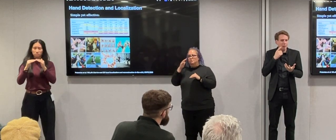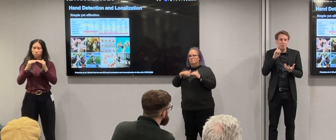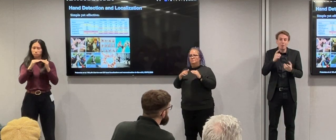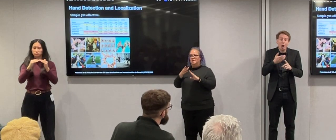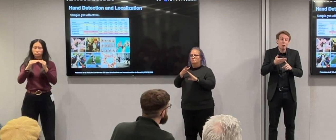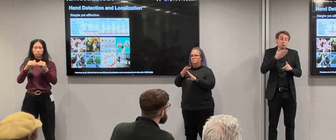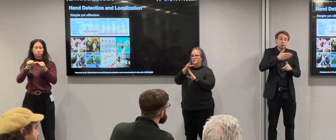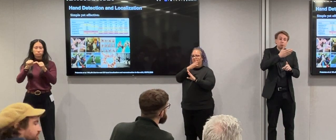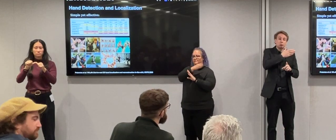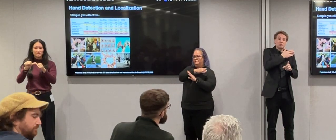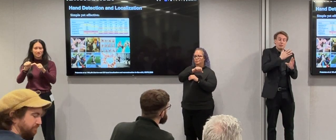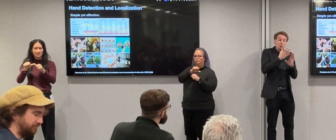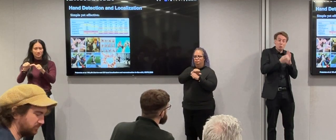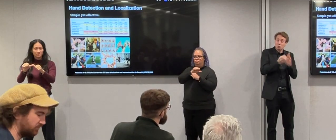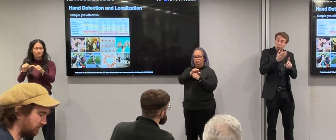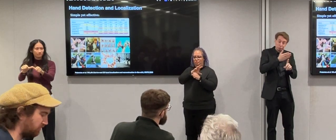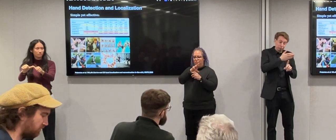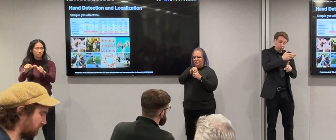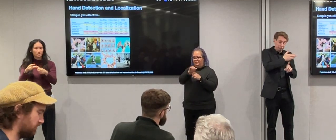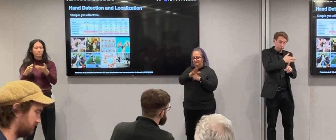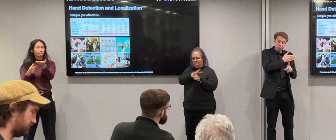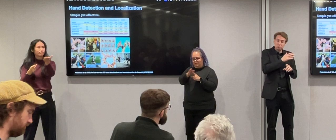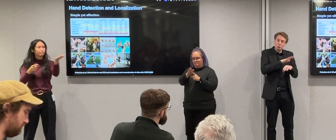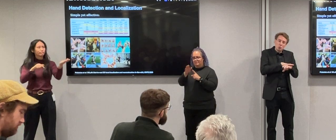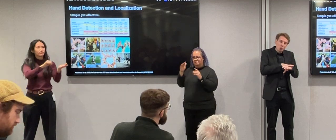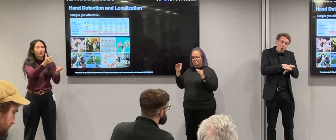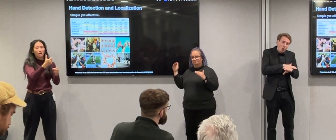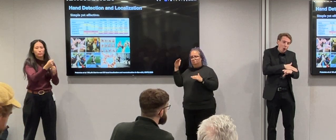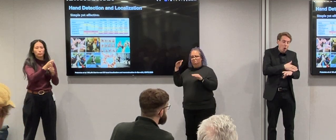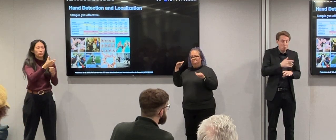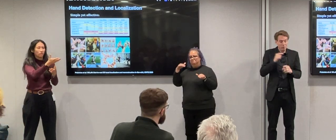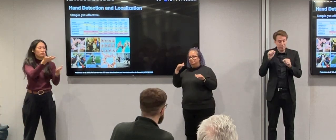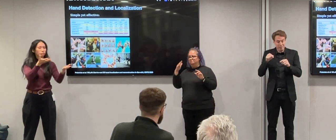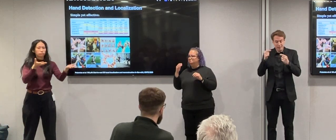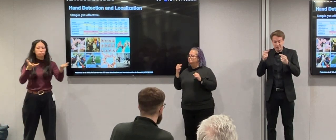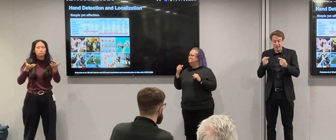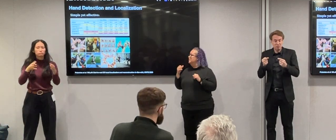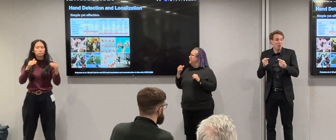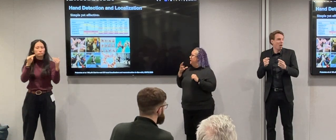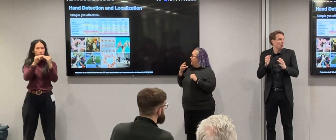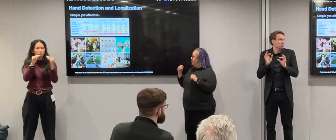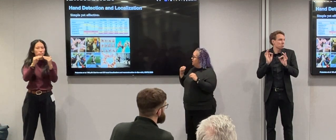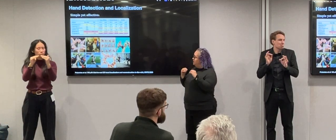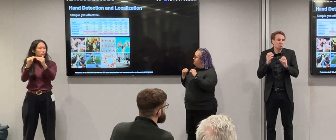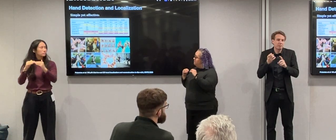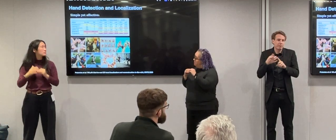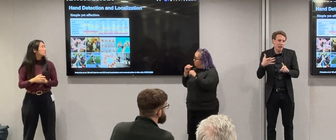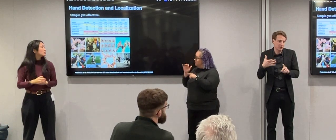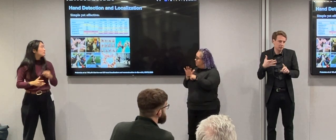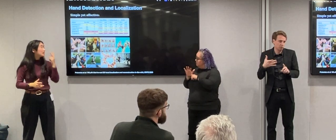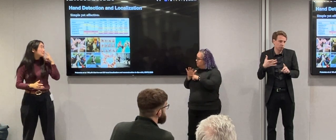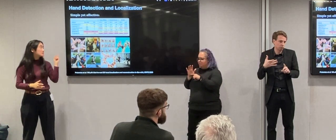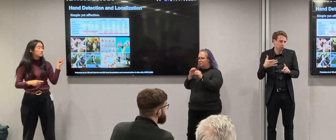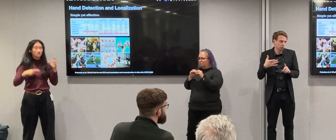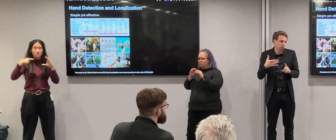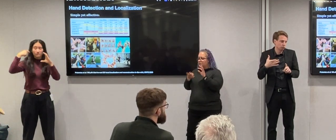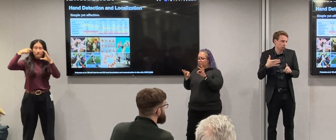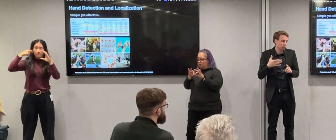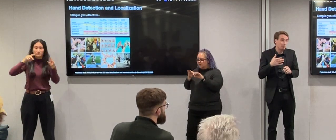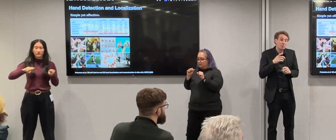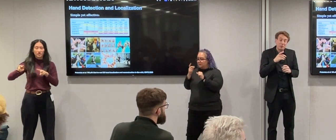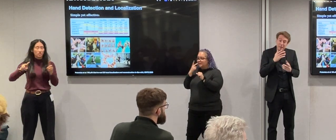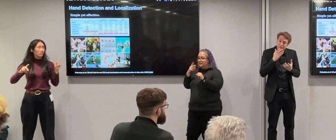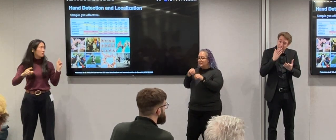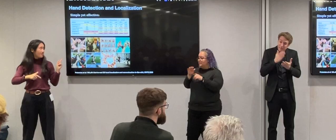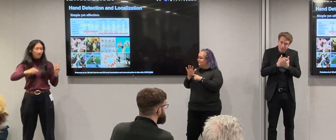previous works in the field. And more importantly, as you can see in the video now, it was extremely fast,